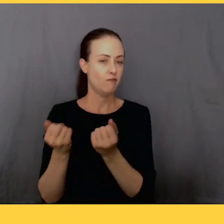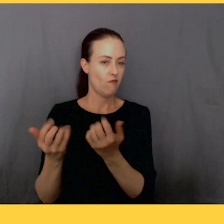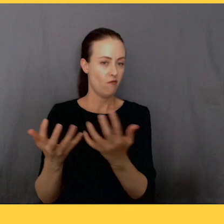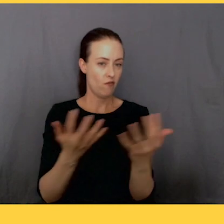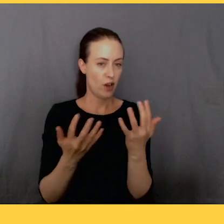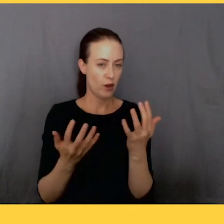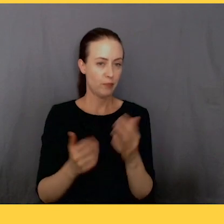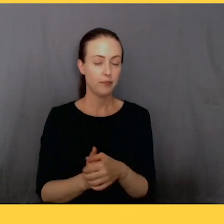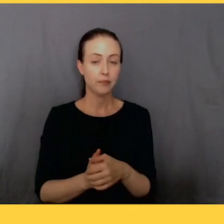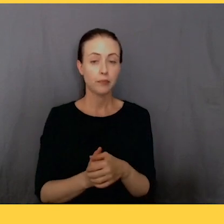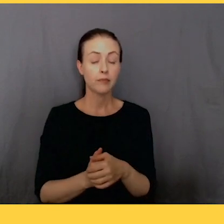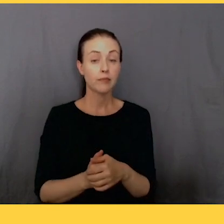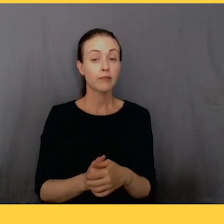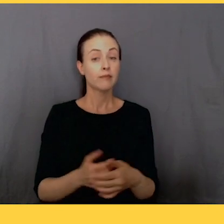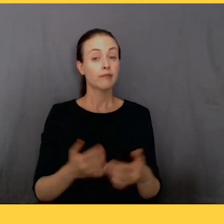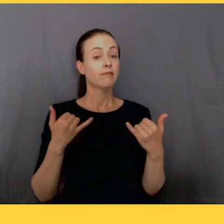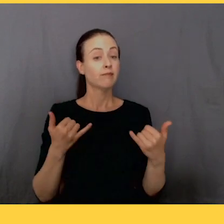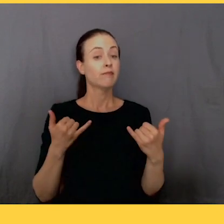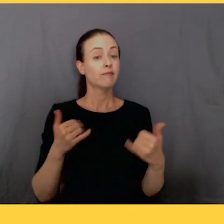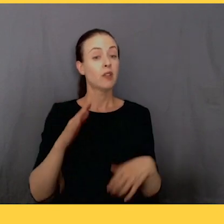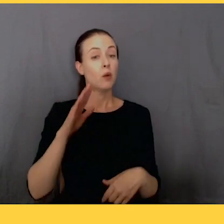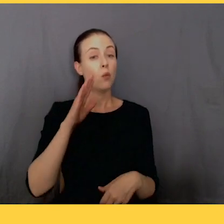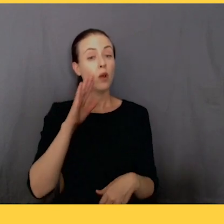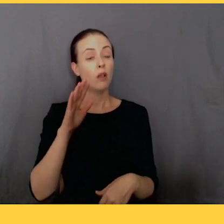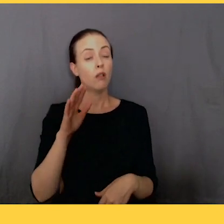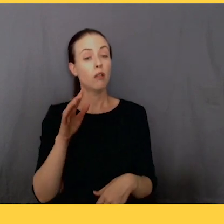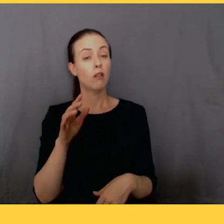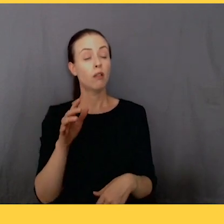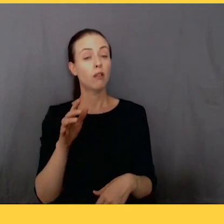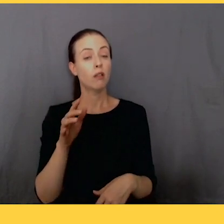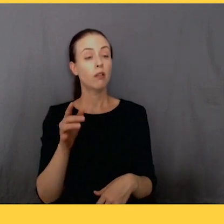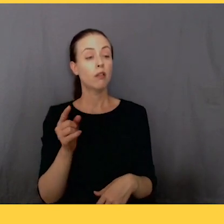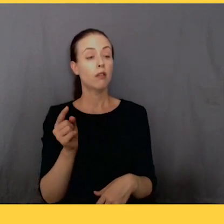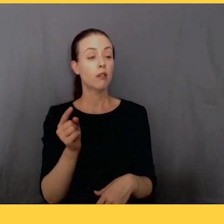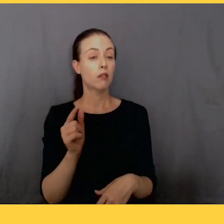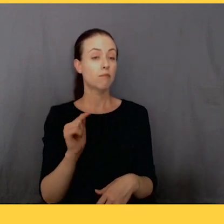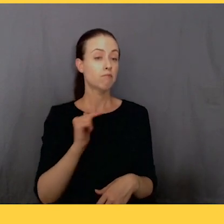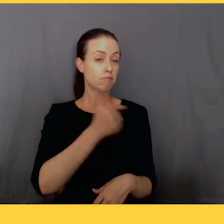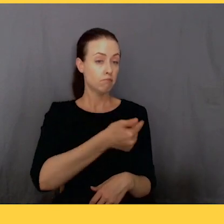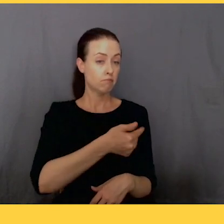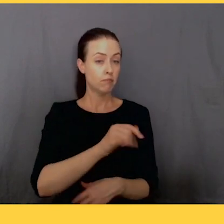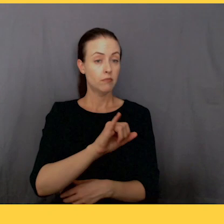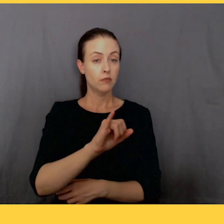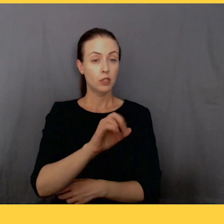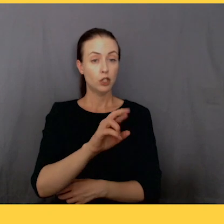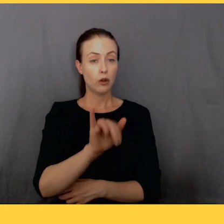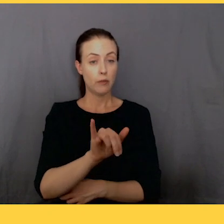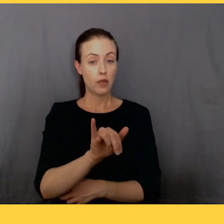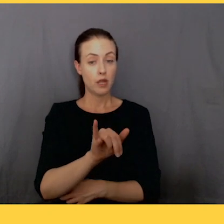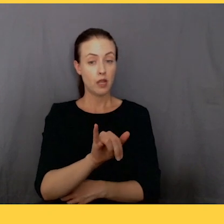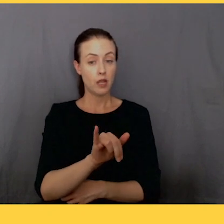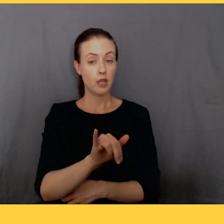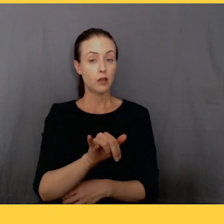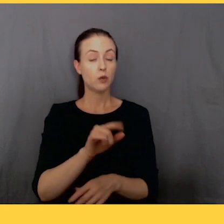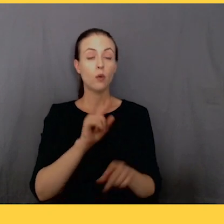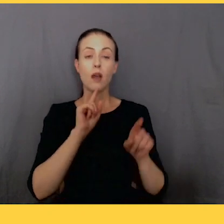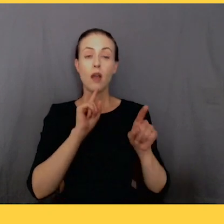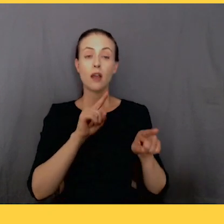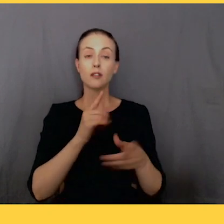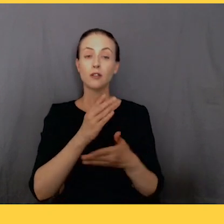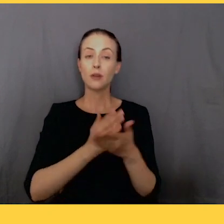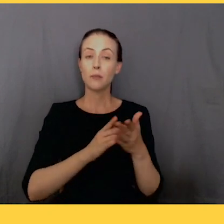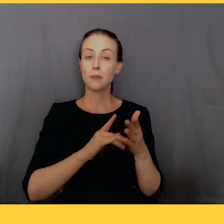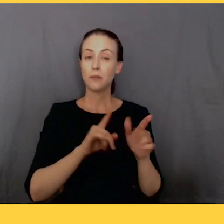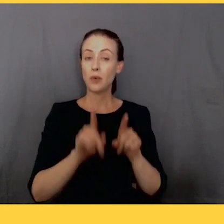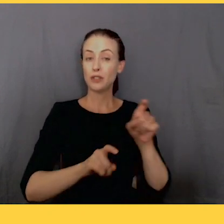I'm going to hand it back to Jeremy, and we'll go through some of the questions that might have hit the chat